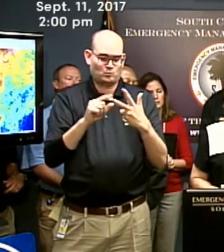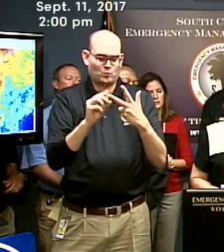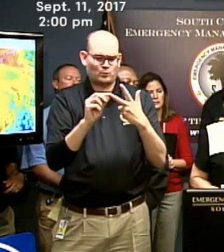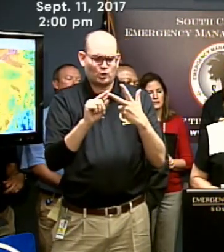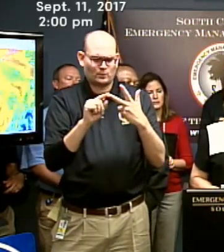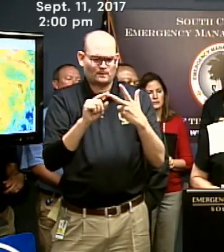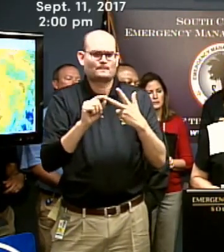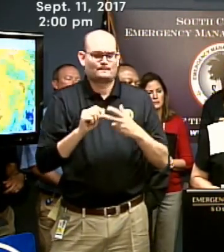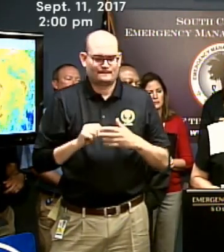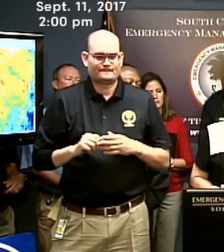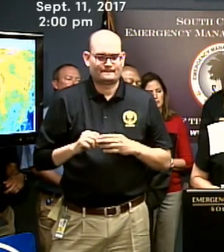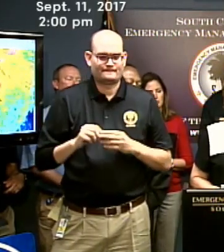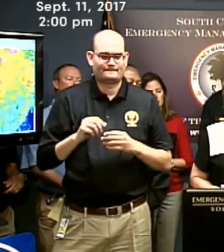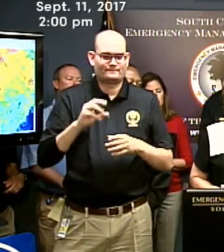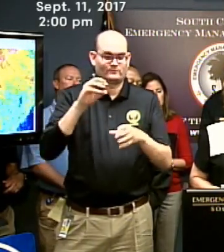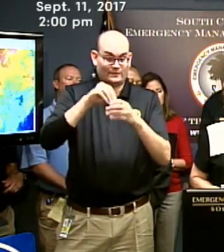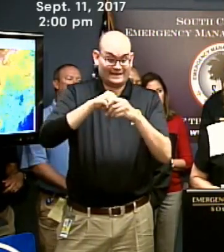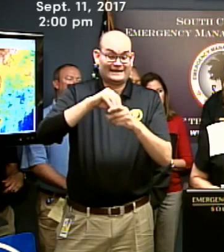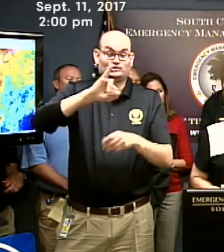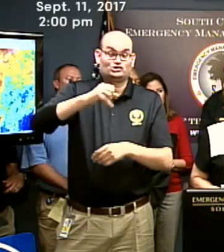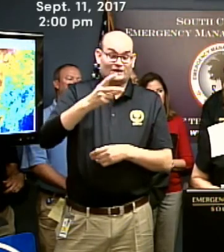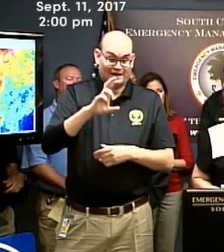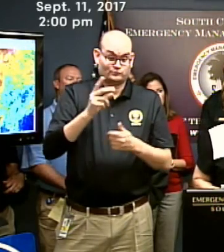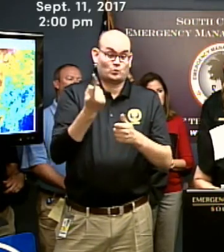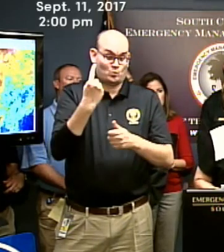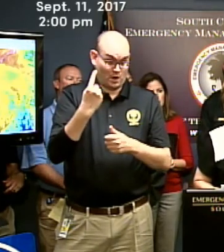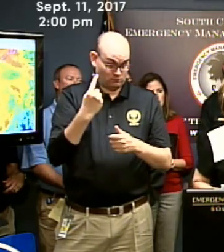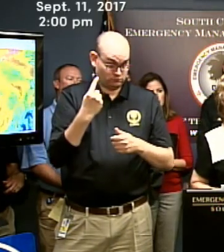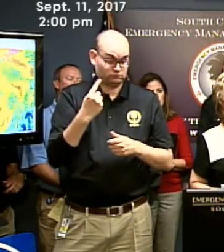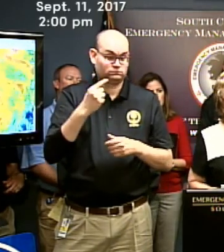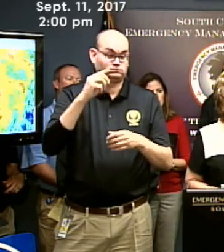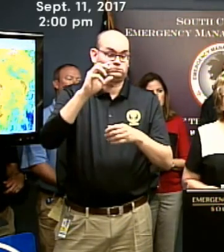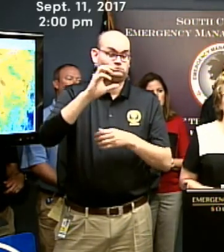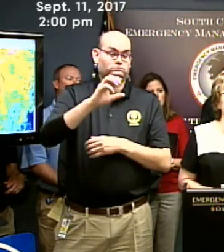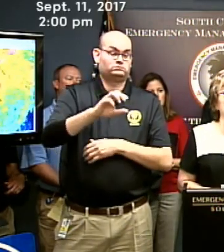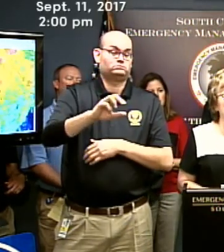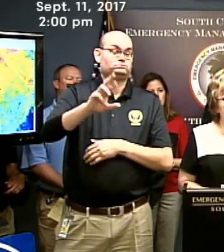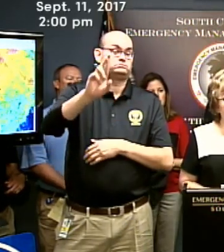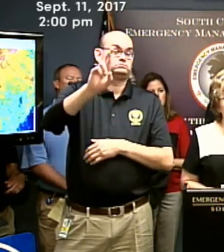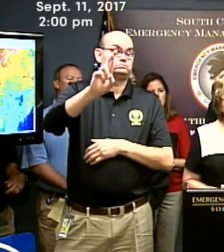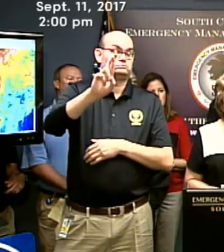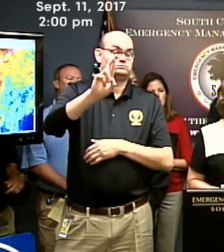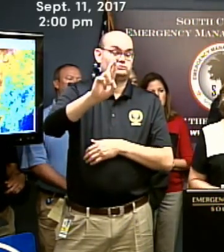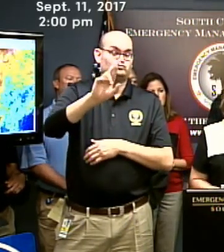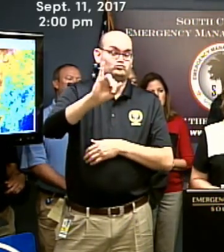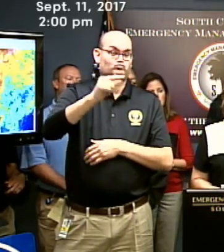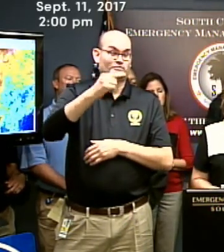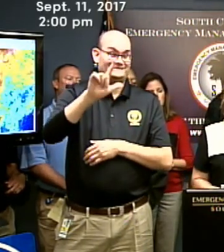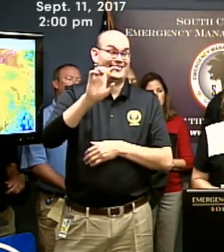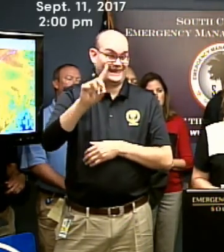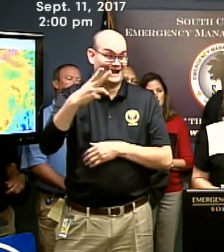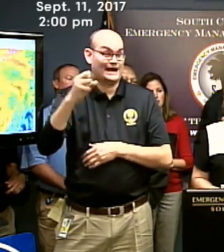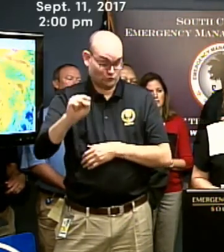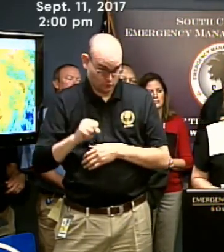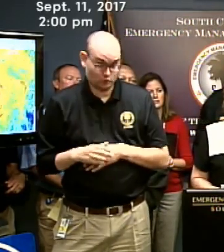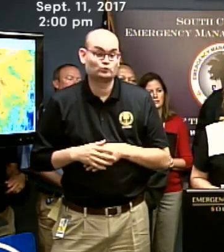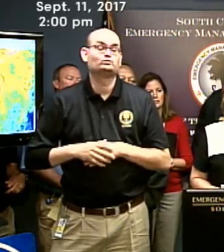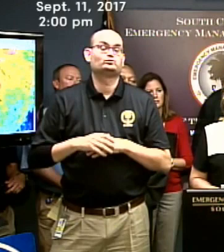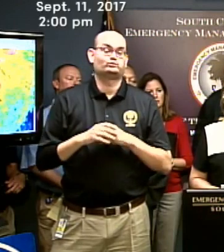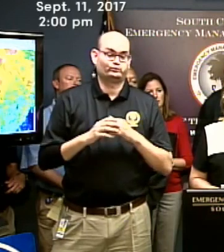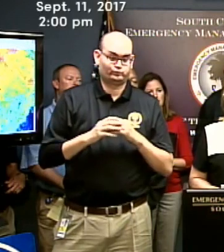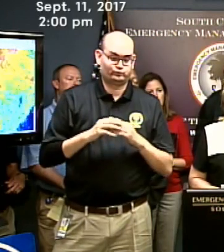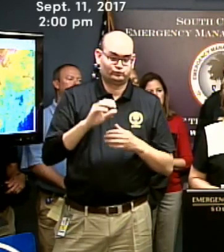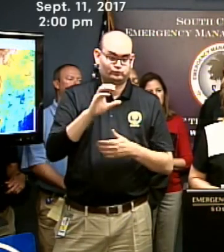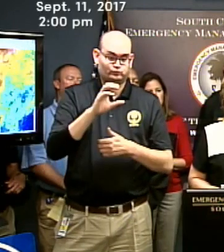School. In Jasper, we have one shelter open at Ridgeland High School with a capacity of 1,100. In Kershaw County, we have